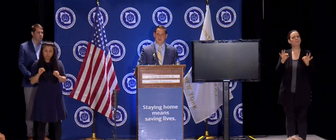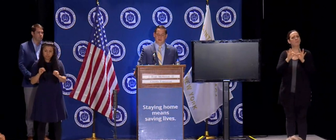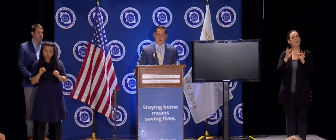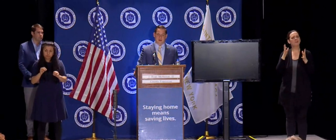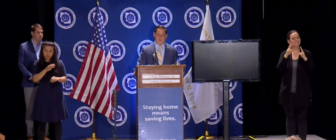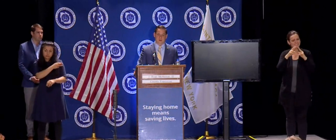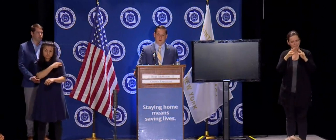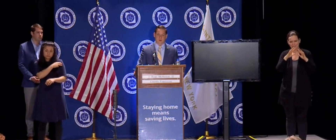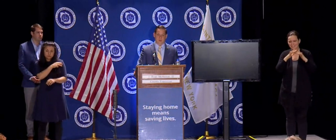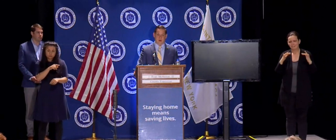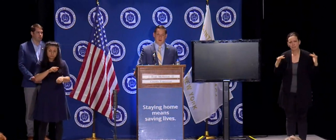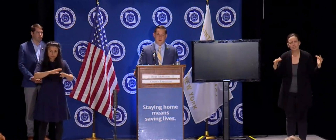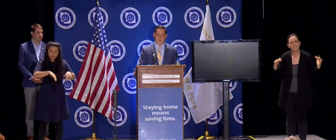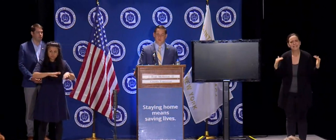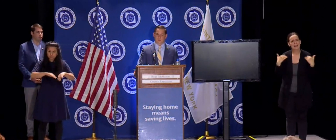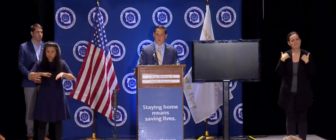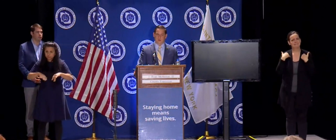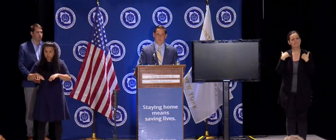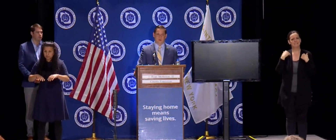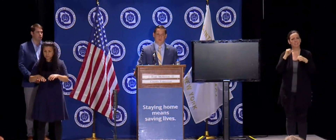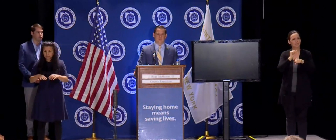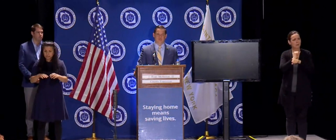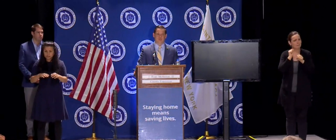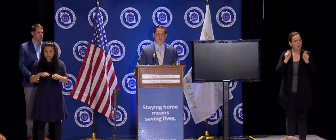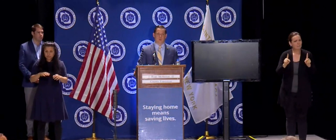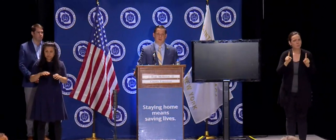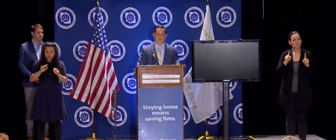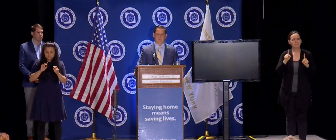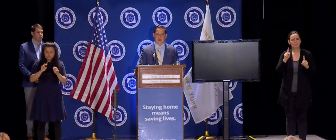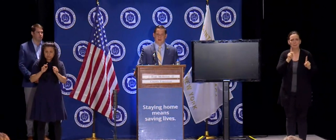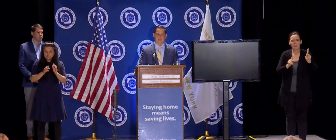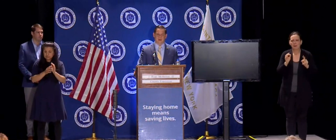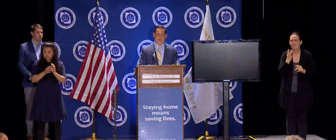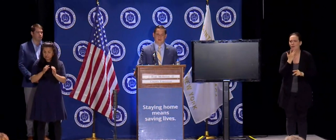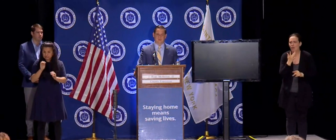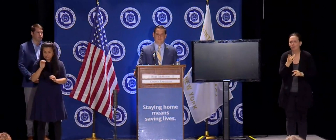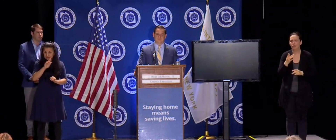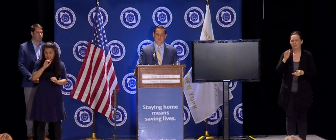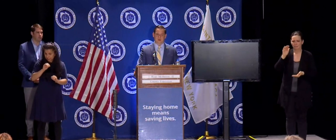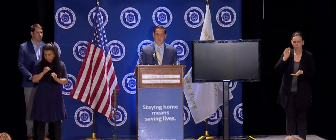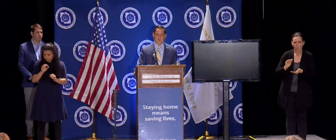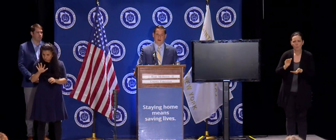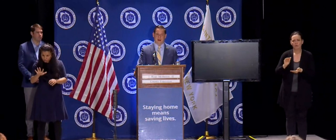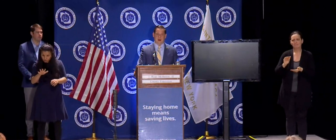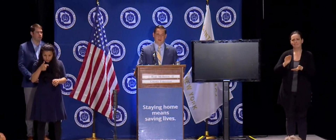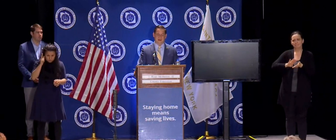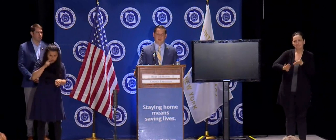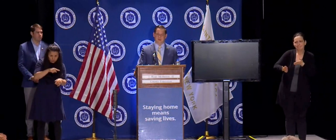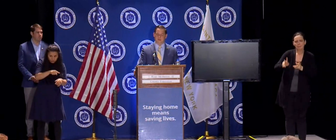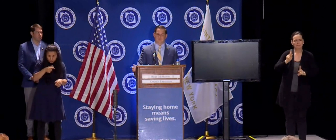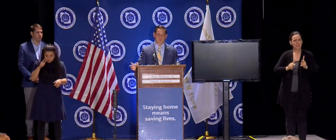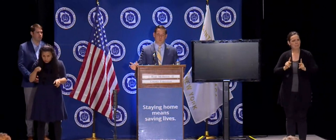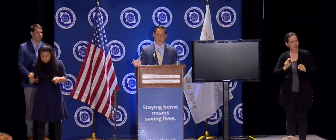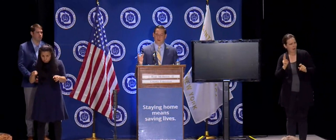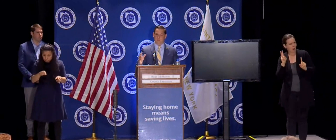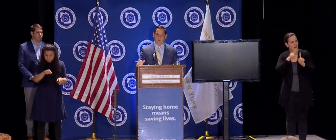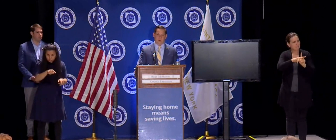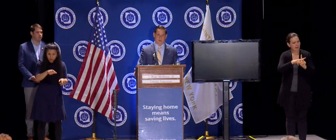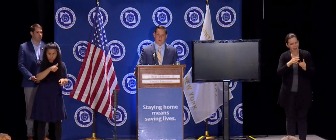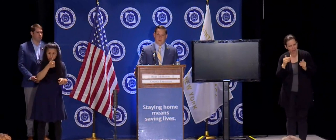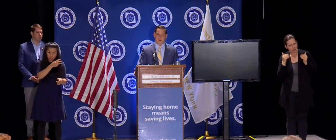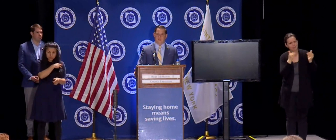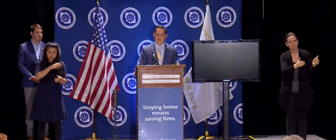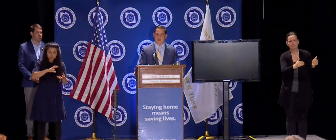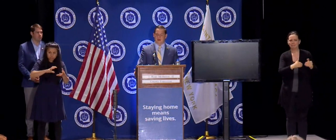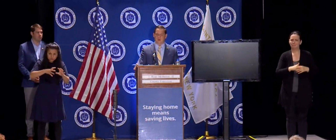sets. So this was a really, really big win to do that. And, you know, right now the timing is really